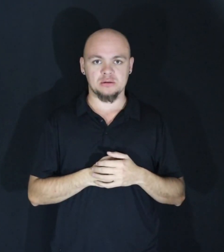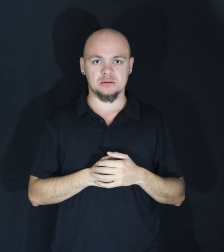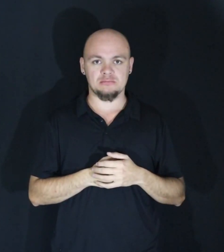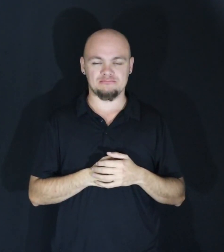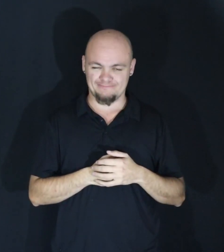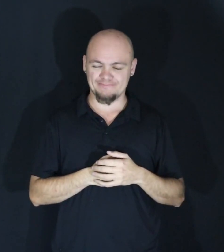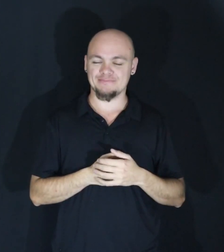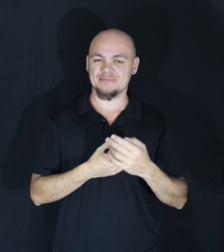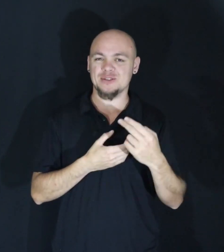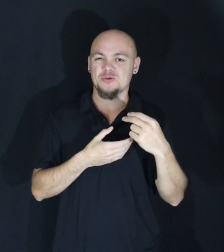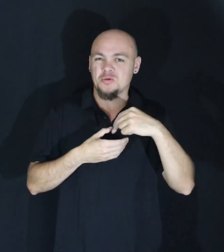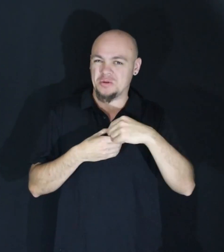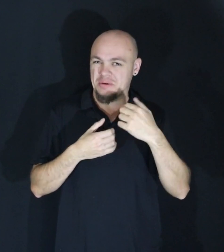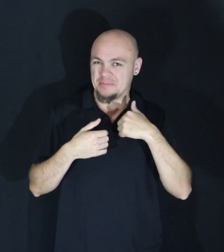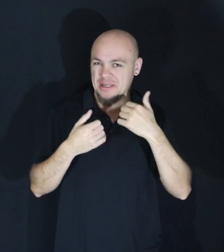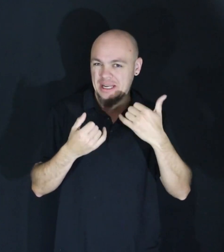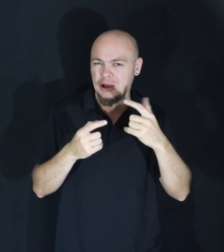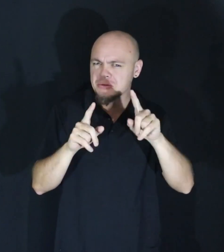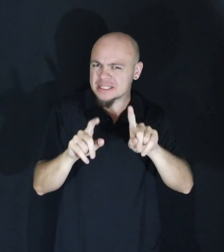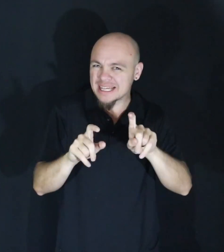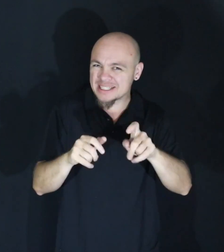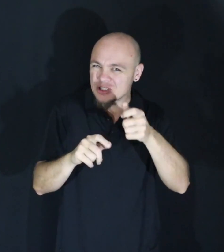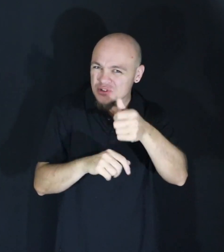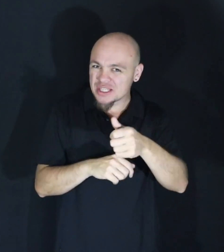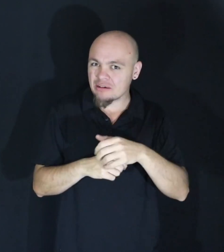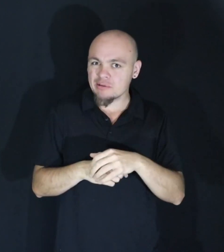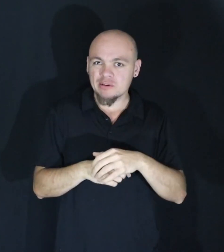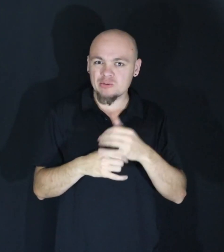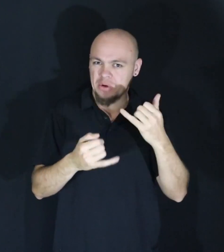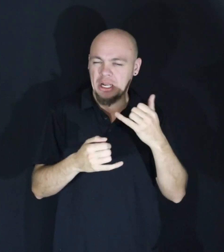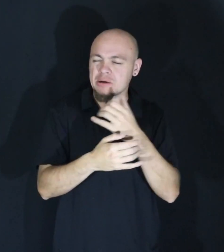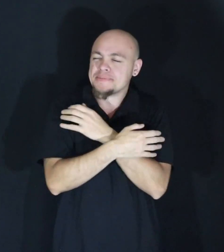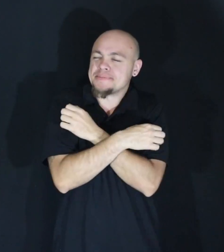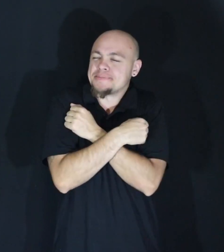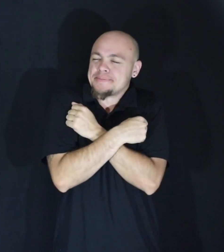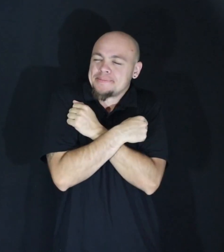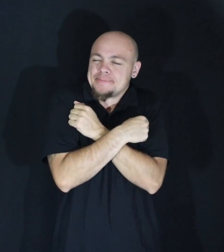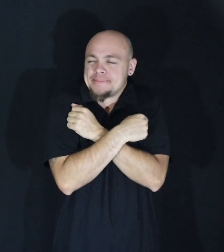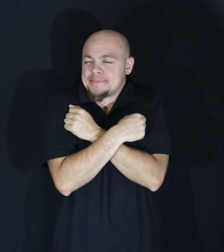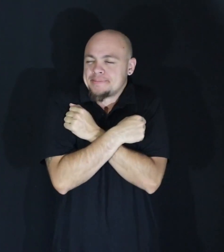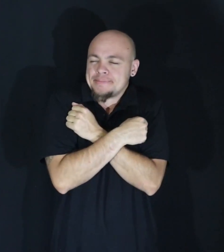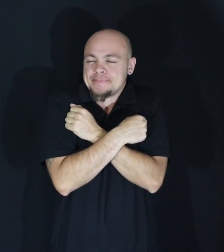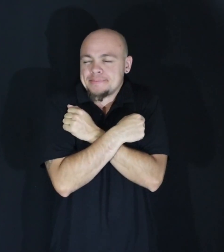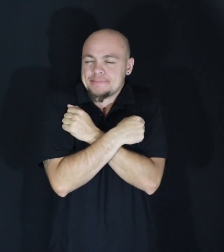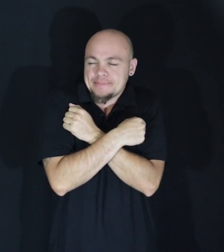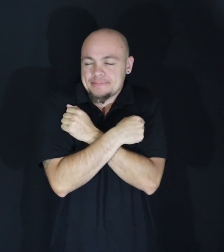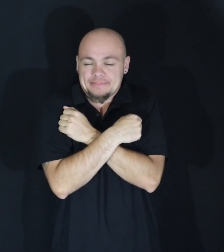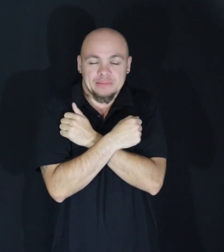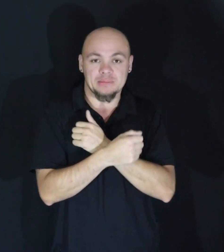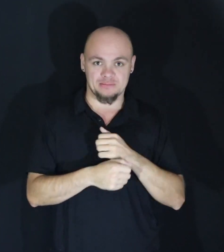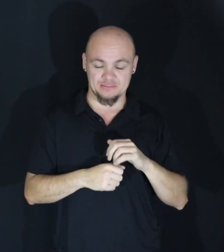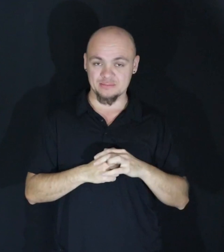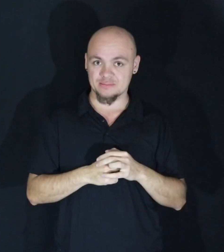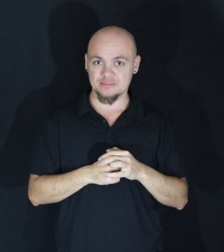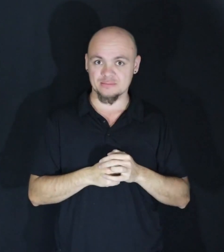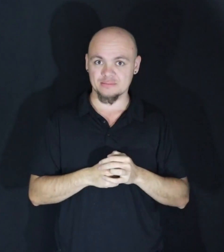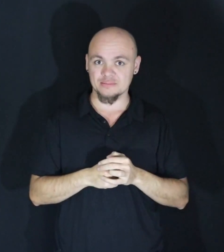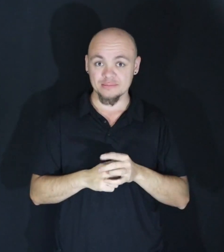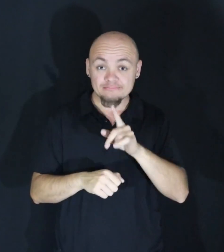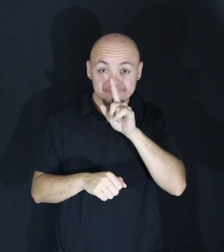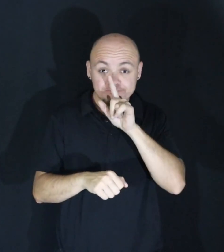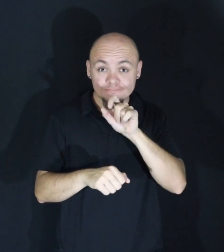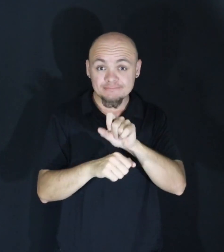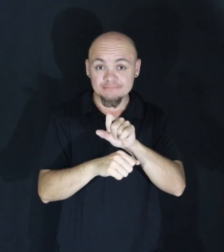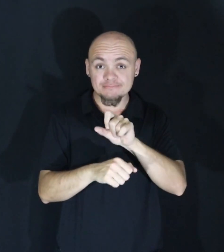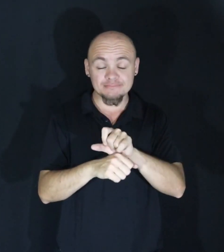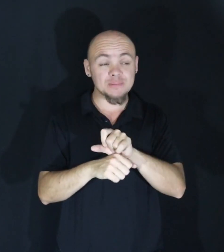Join me. Test it out wherever you are in the world. Trust me, hugging yourself is an